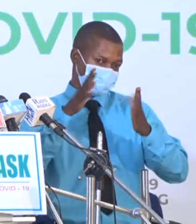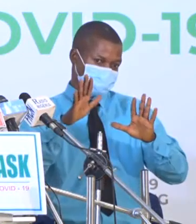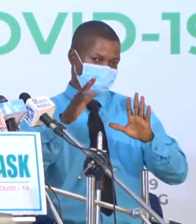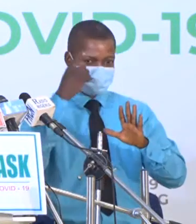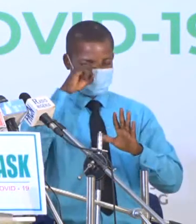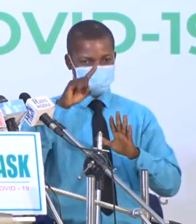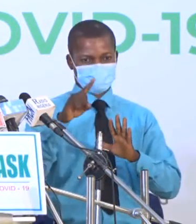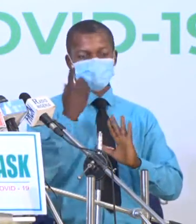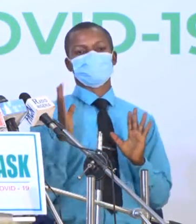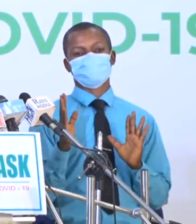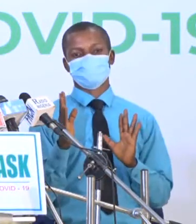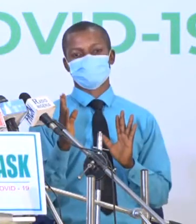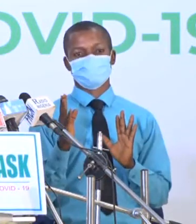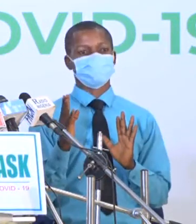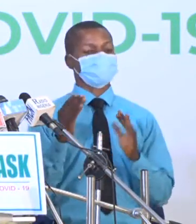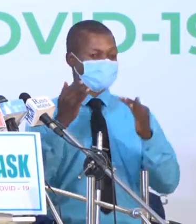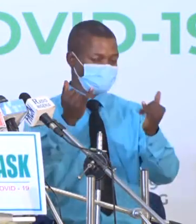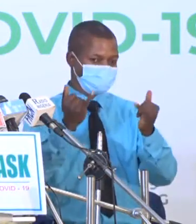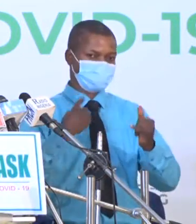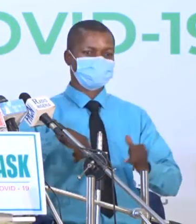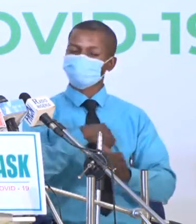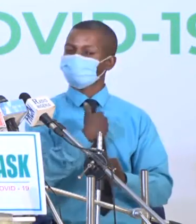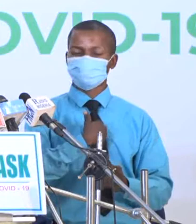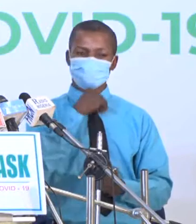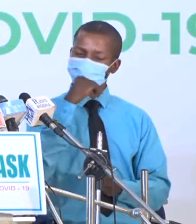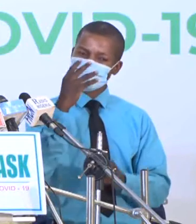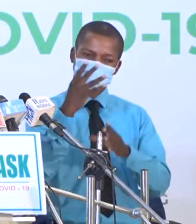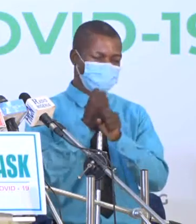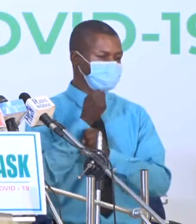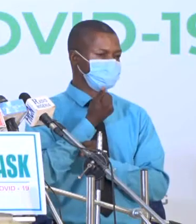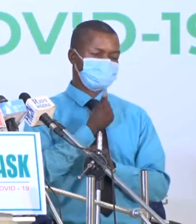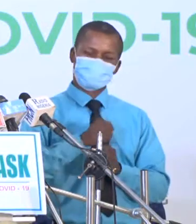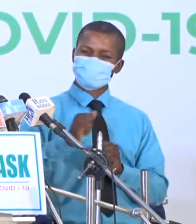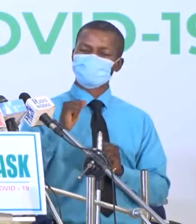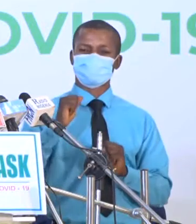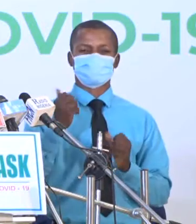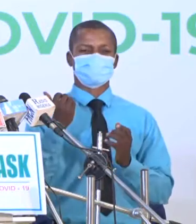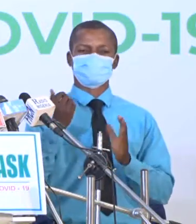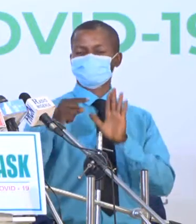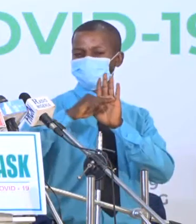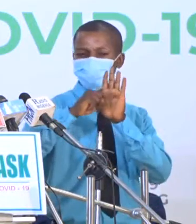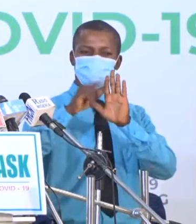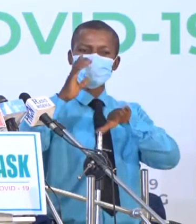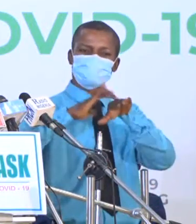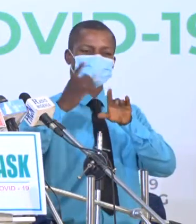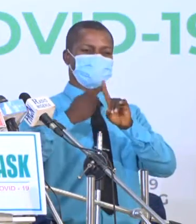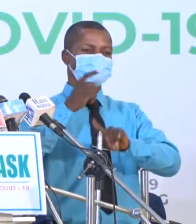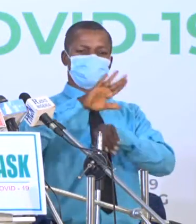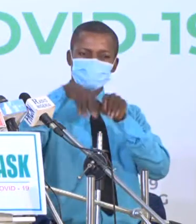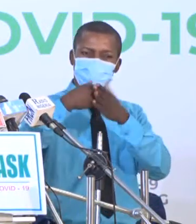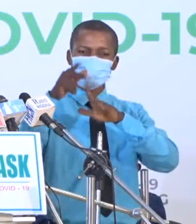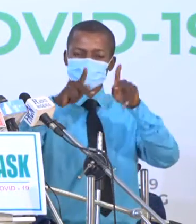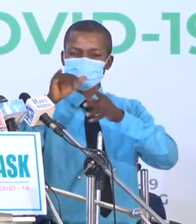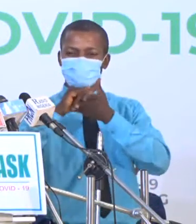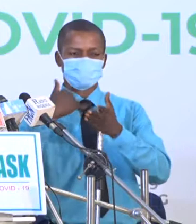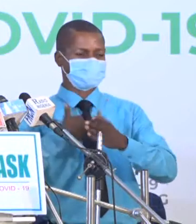not received any official report of serious adverse events from any of those who have been